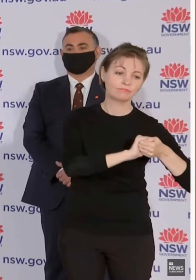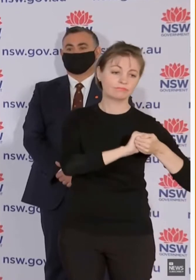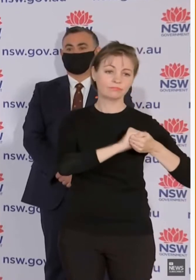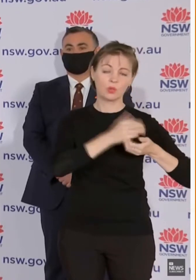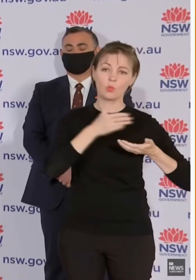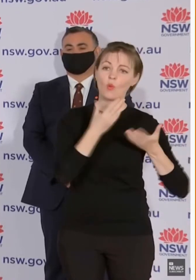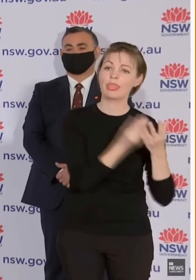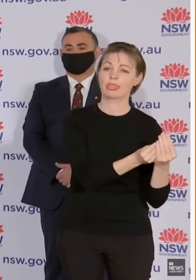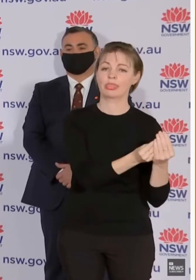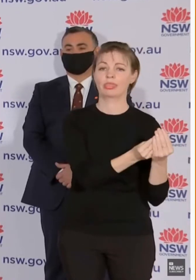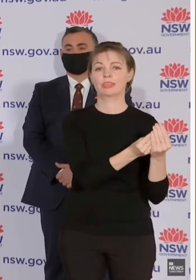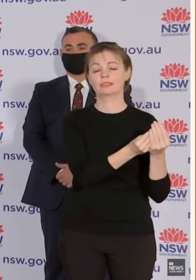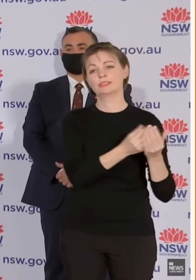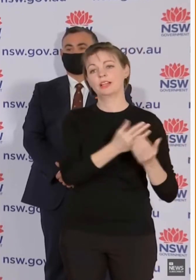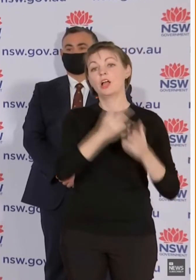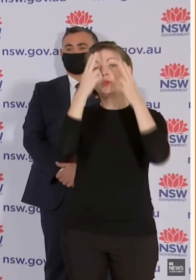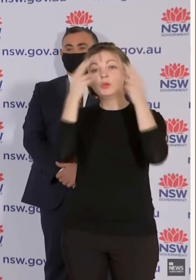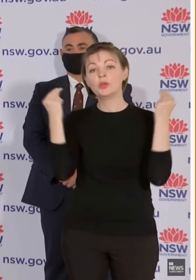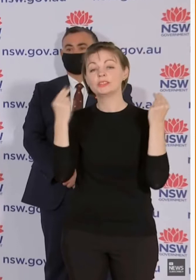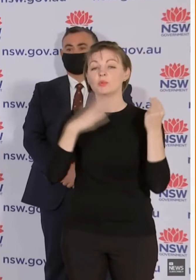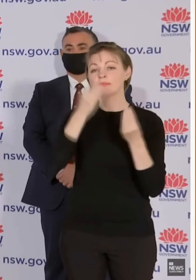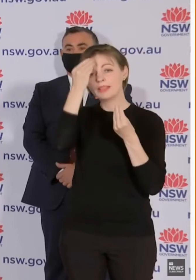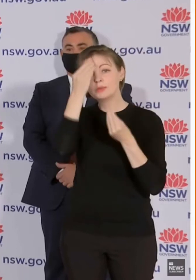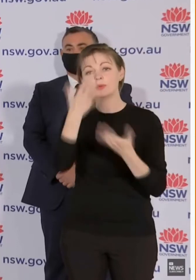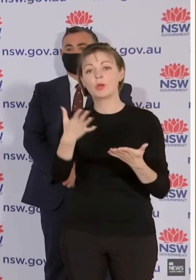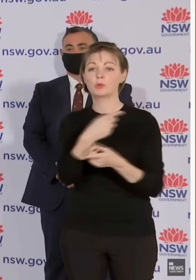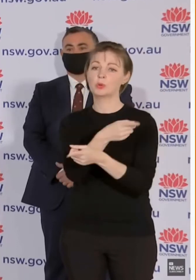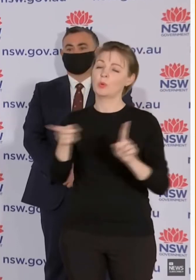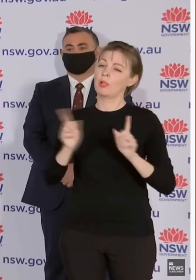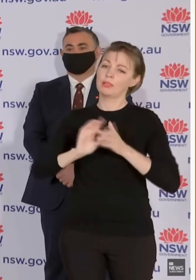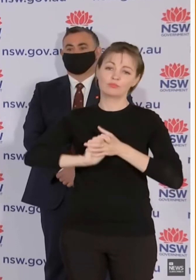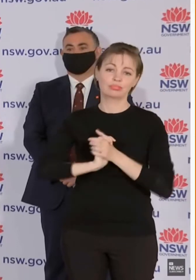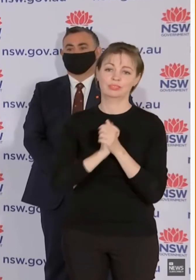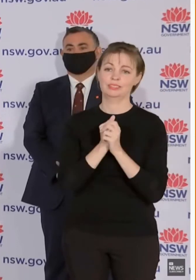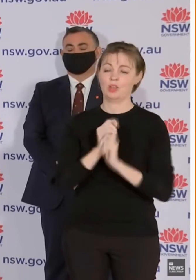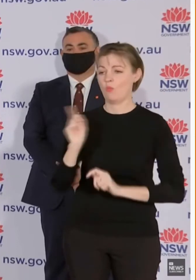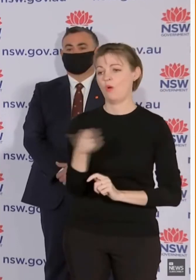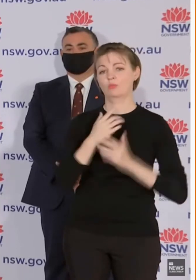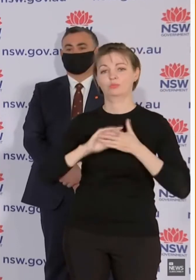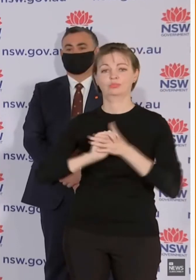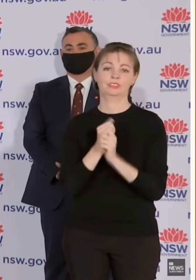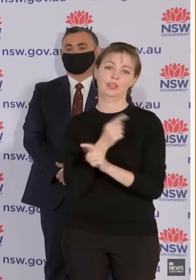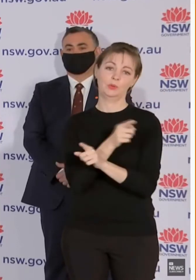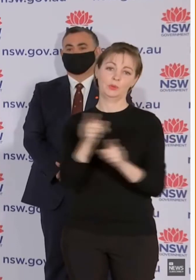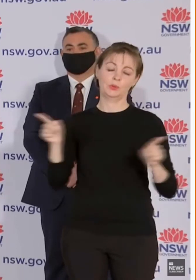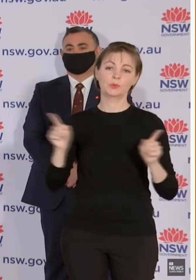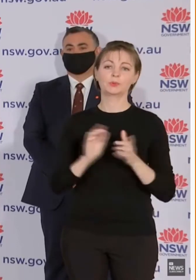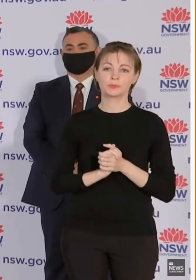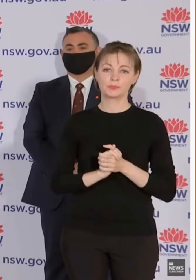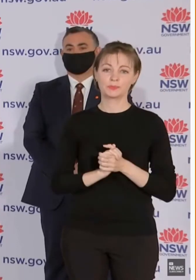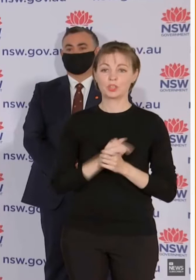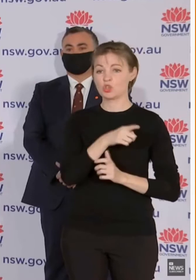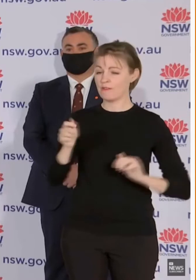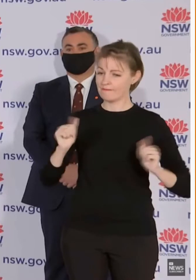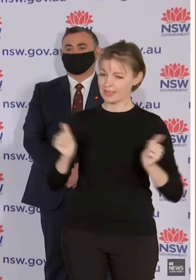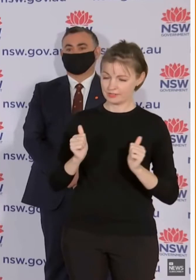know you're deeply appreciated, and we know that we'll be asking you to do more in September and October, but we also know this is the training that you've received